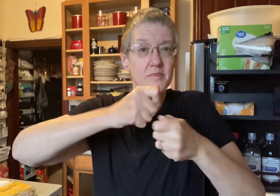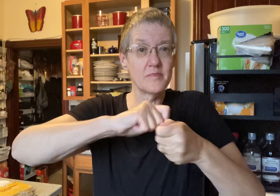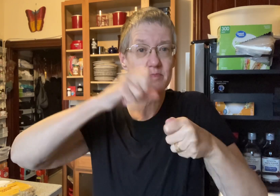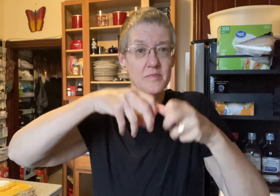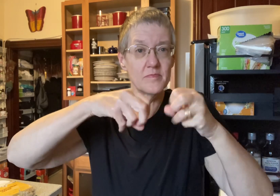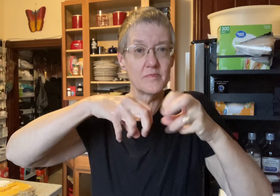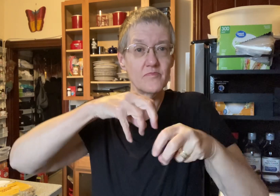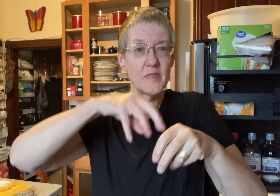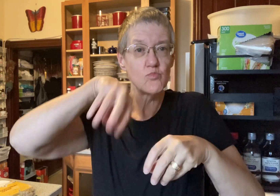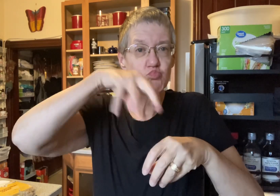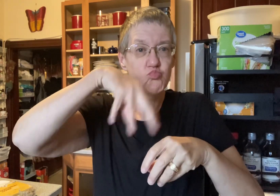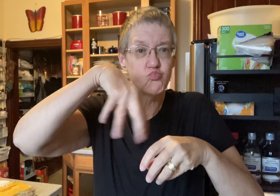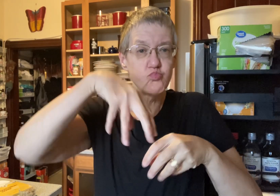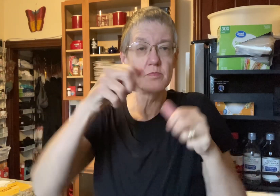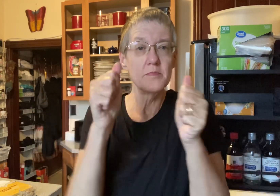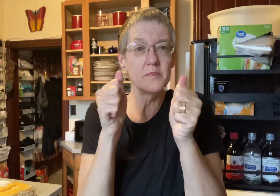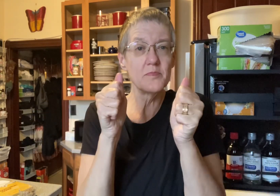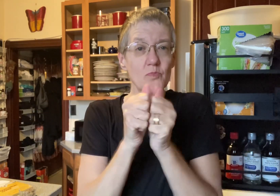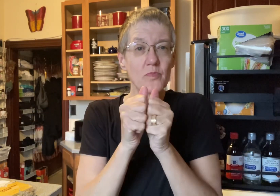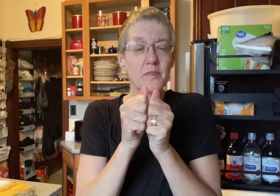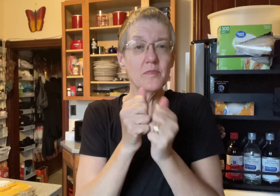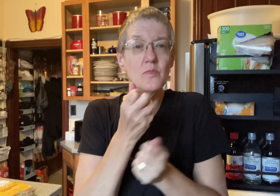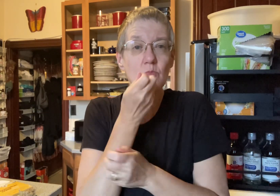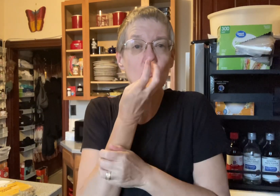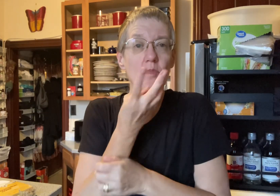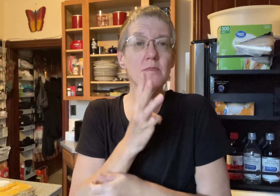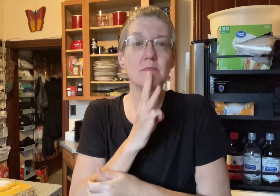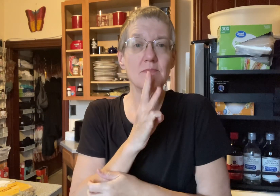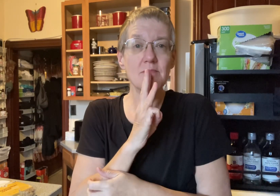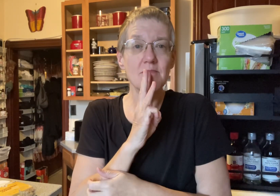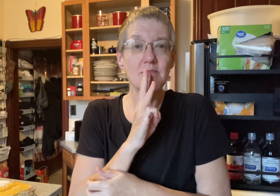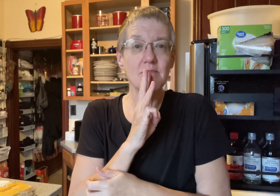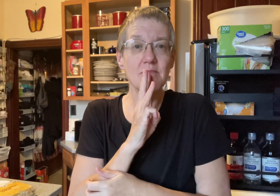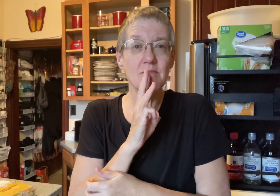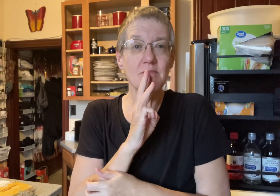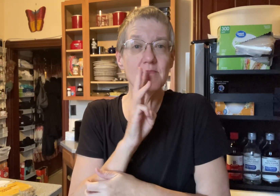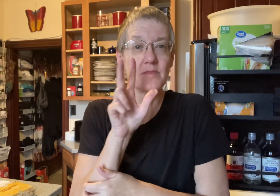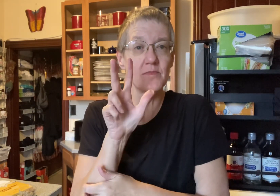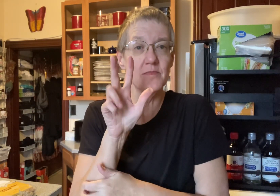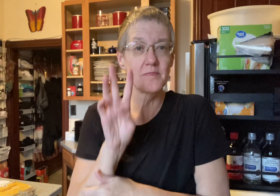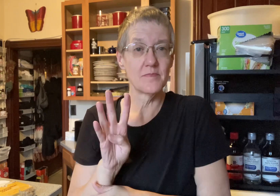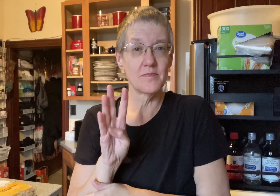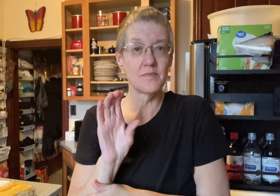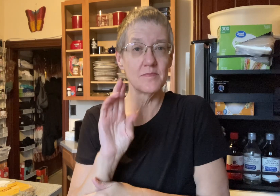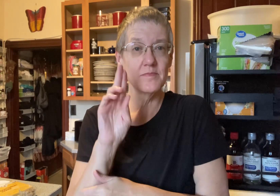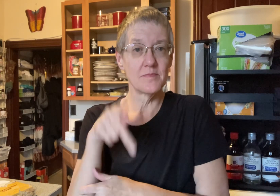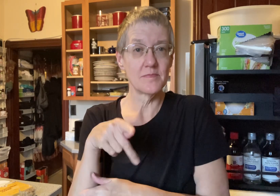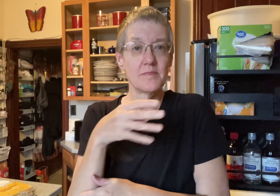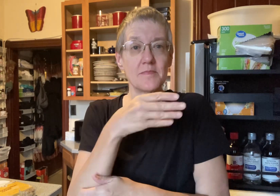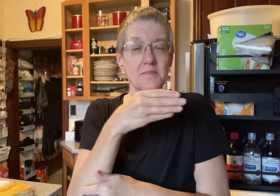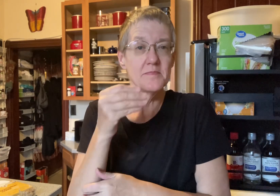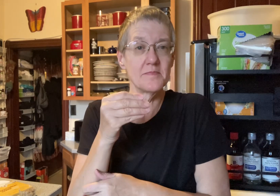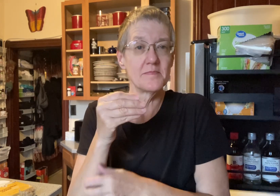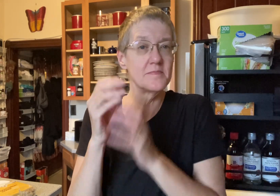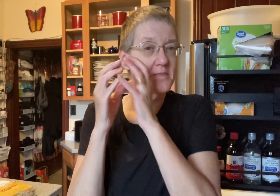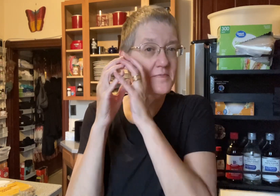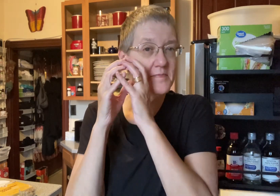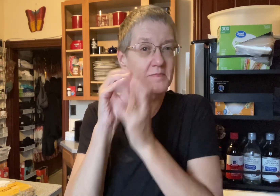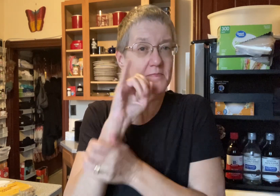We're going to tear up the tortillas and put them in the food processor with some warm water, 3/4 of a cup,